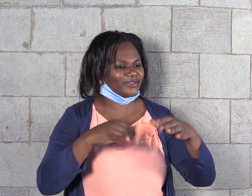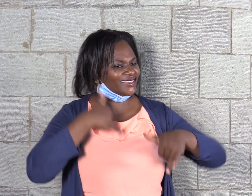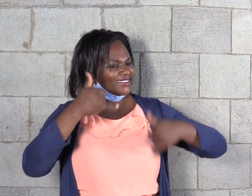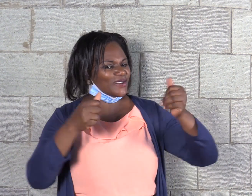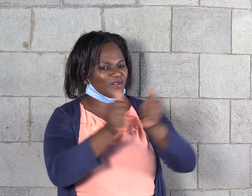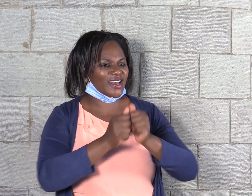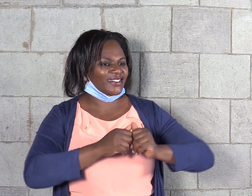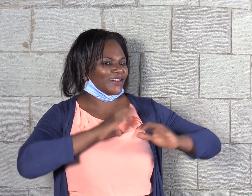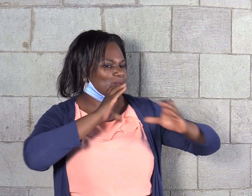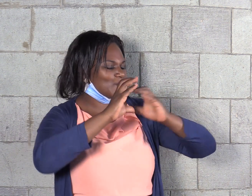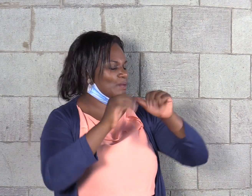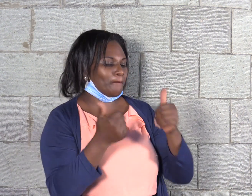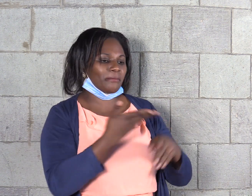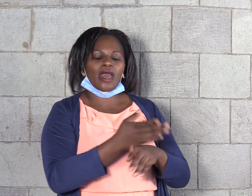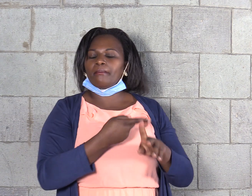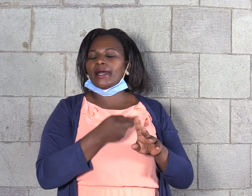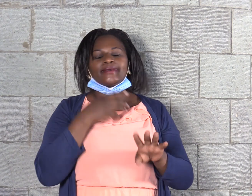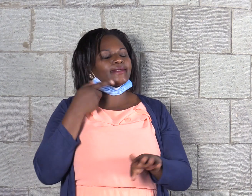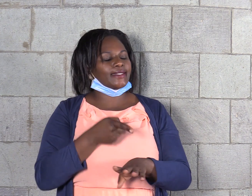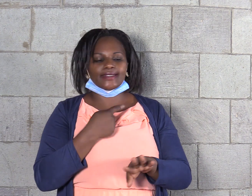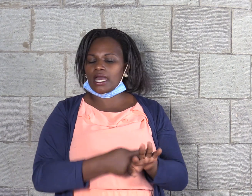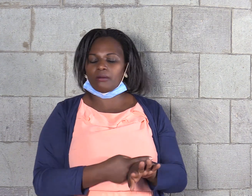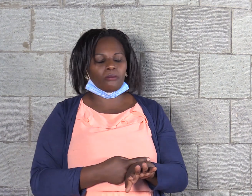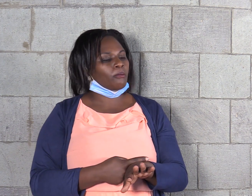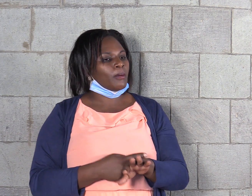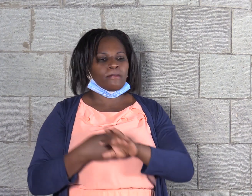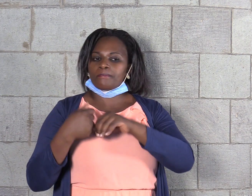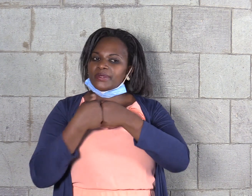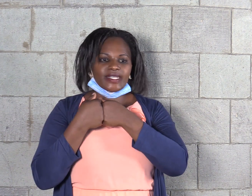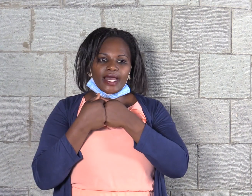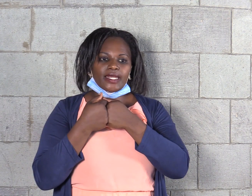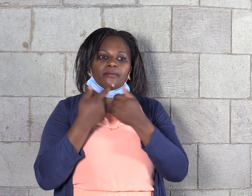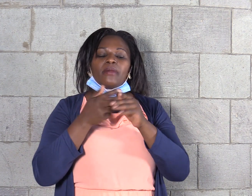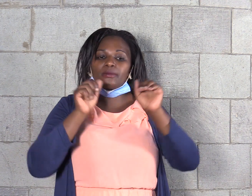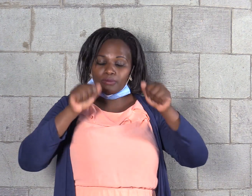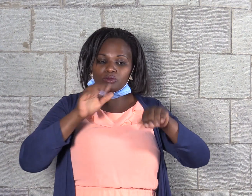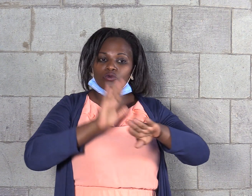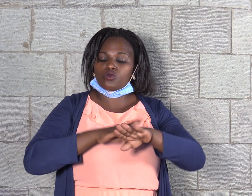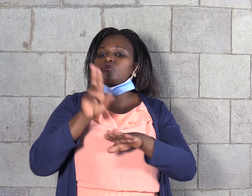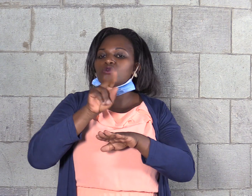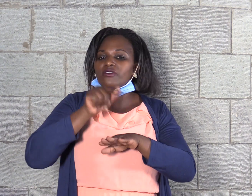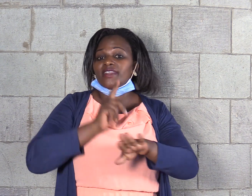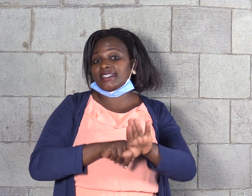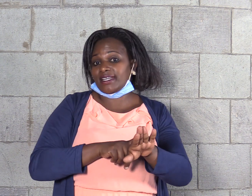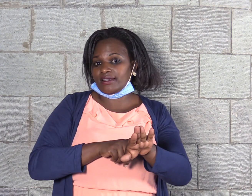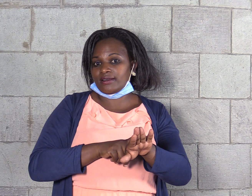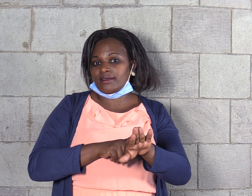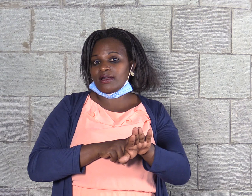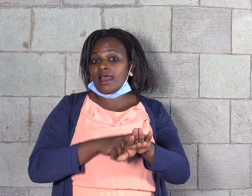circles, and this time has been very difficult for us. But can we make good use of this time? I have seen most of you